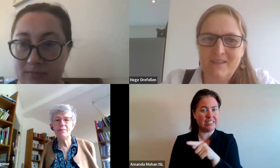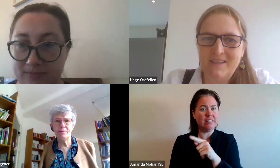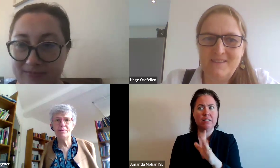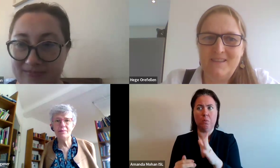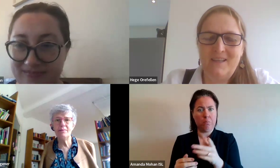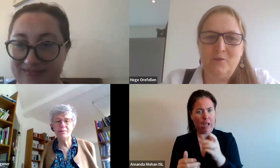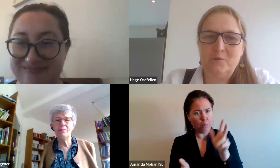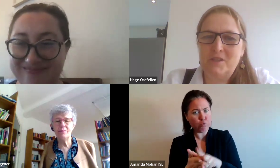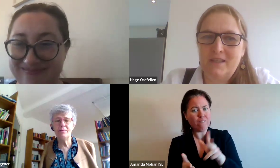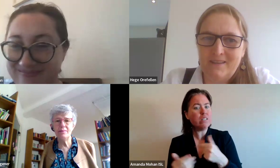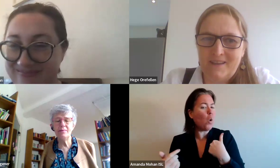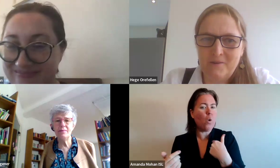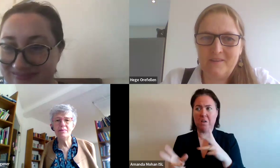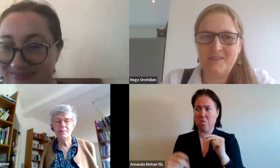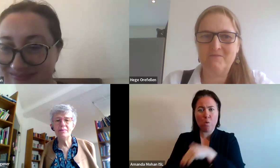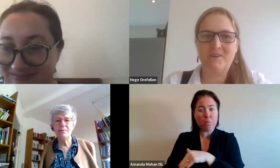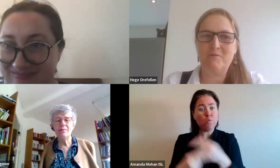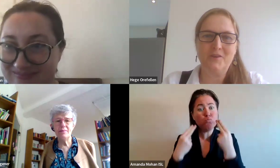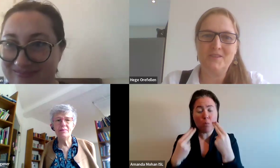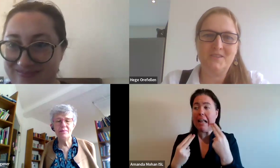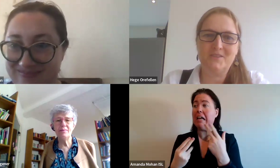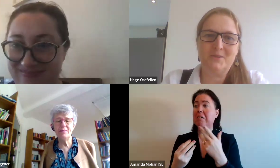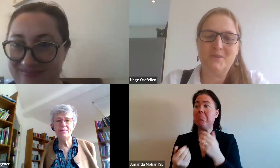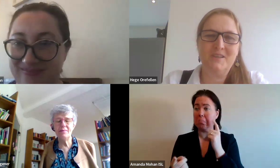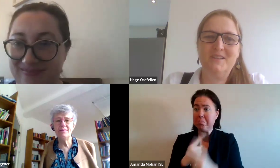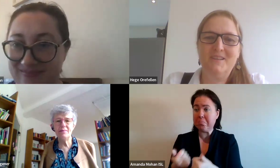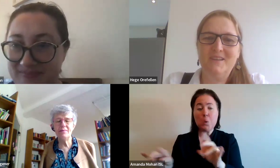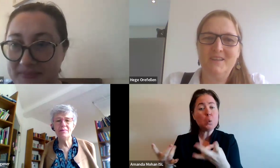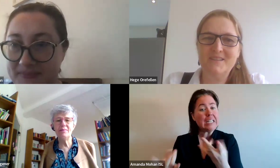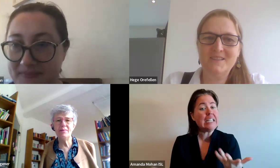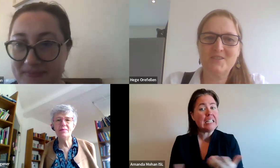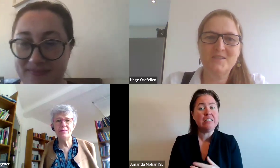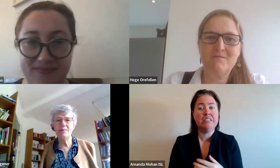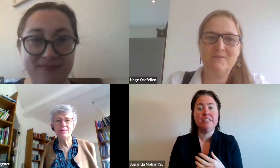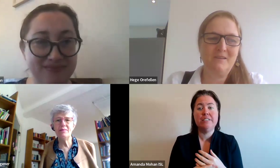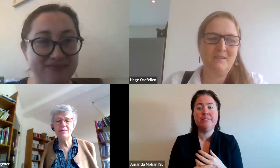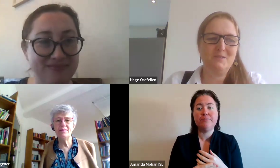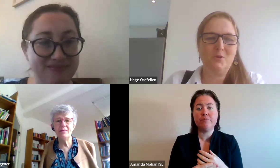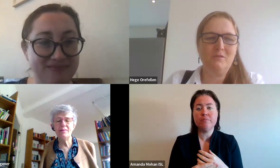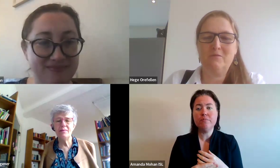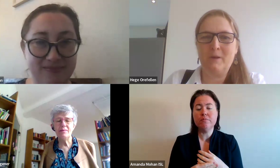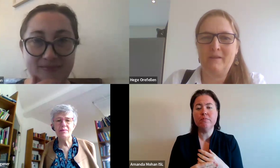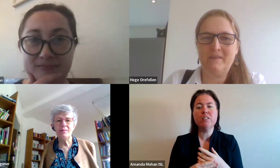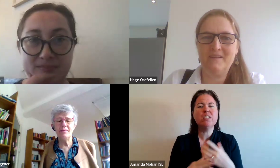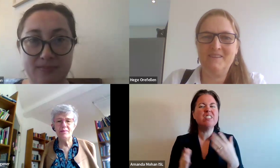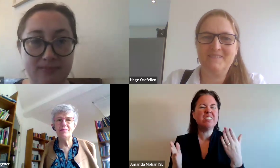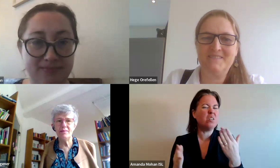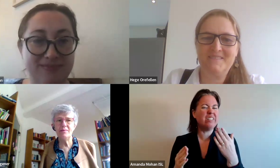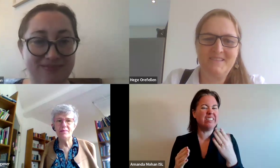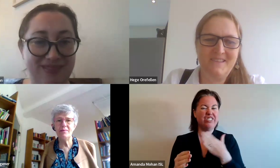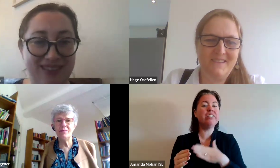with that, and you usually get the accreditation very fast. So yes, it's just a small